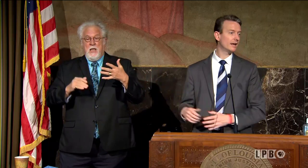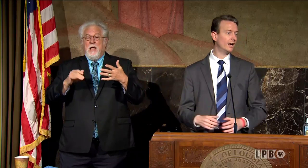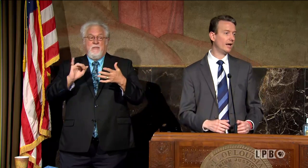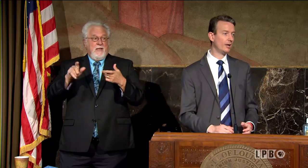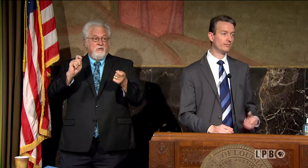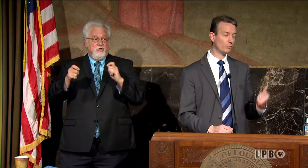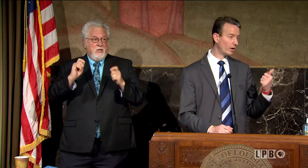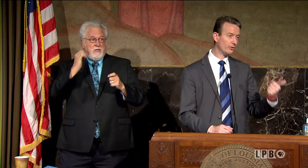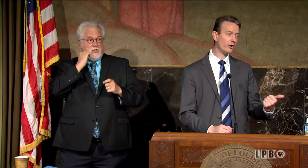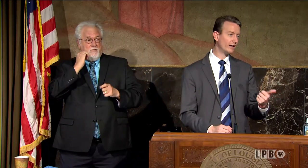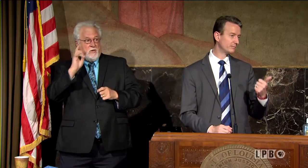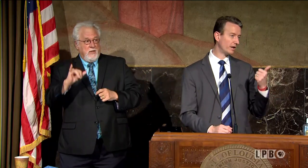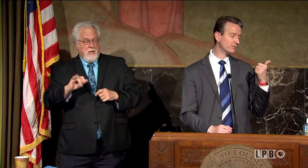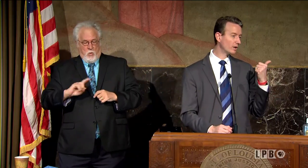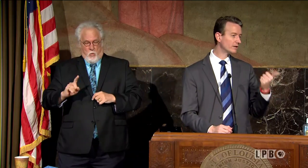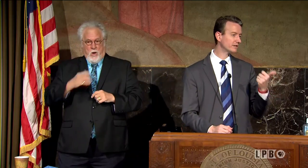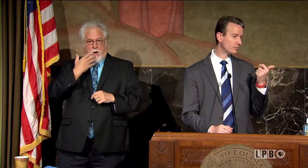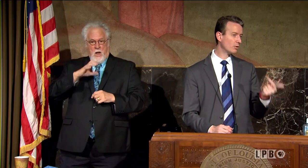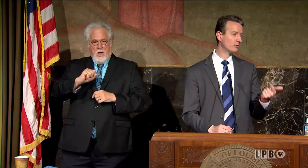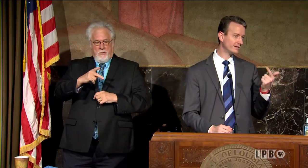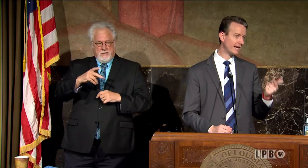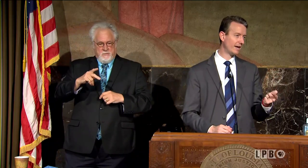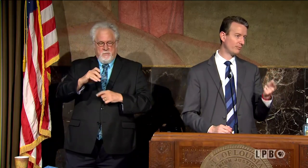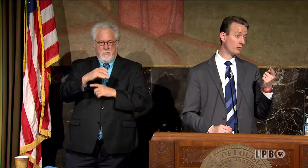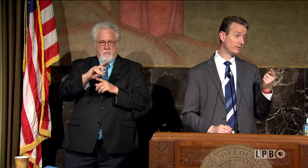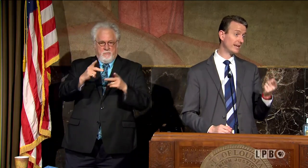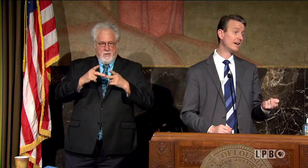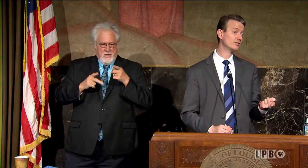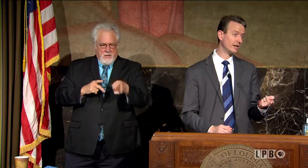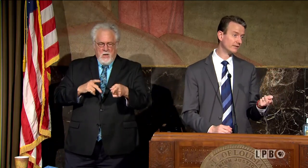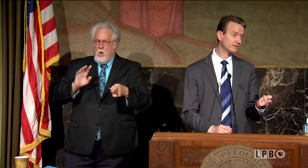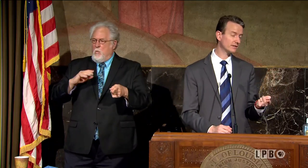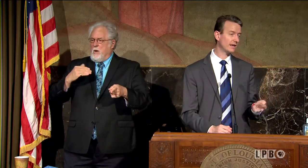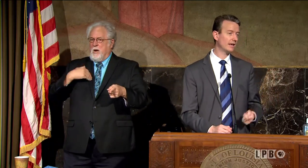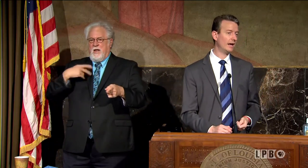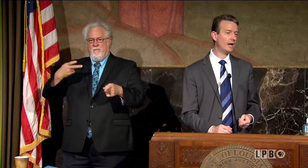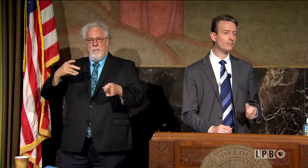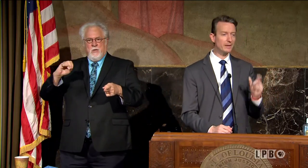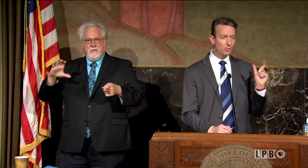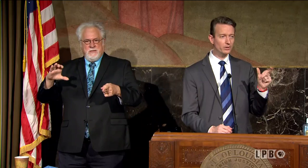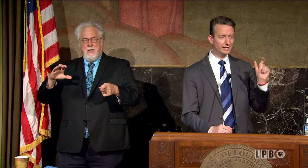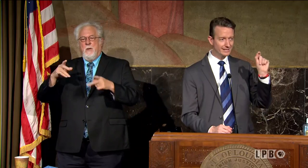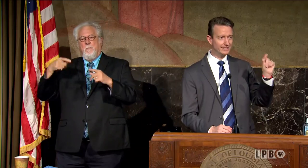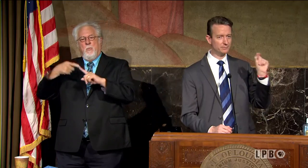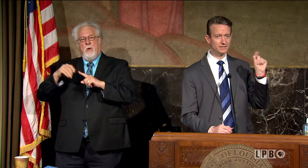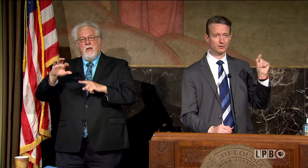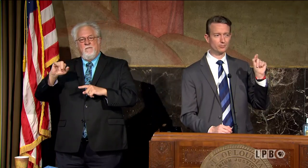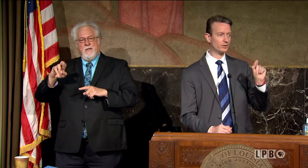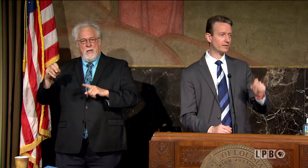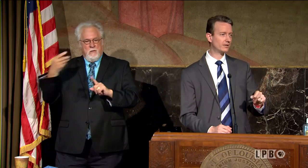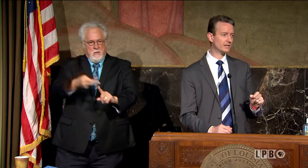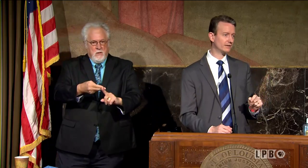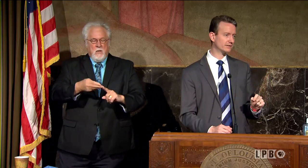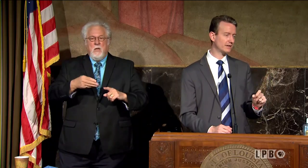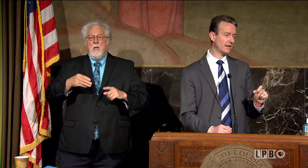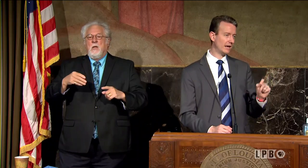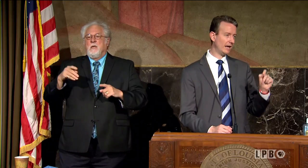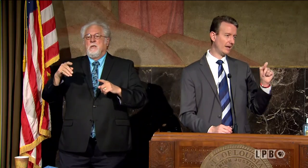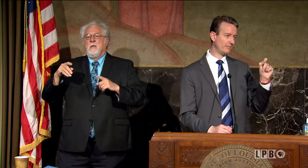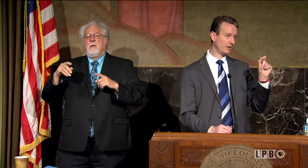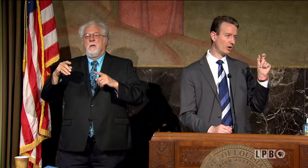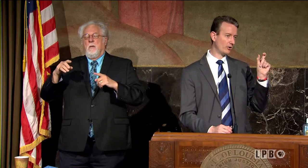day. Where are their hotspots? Where is it appropriate to have point-of-care tests? Importantly, these particular point-of-care